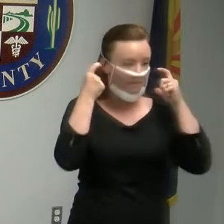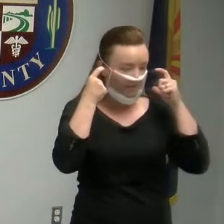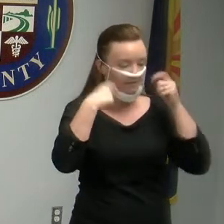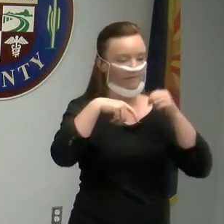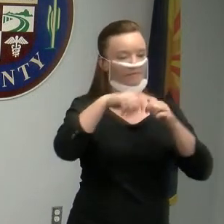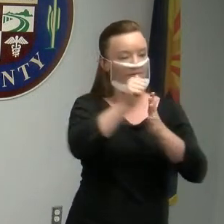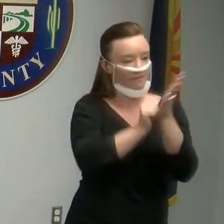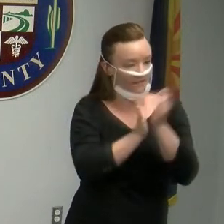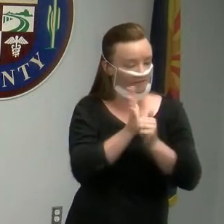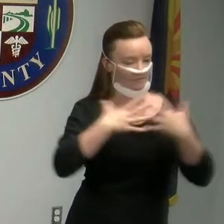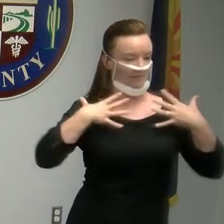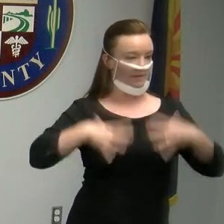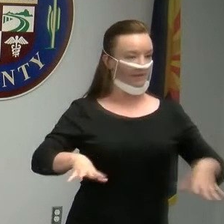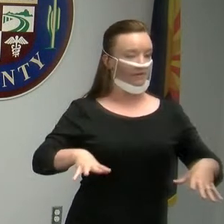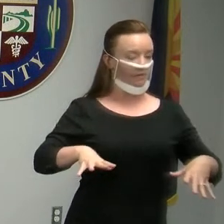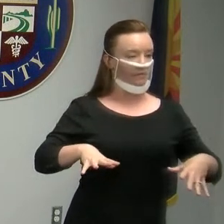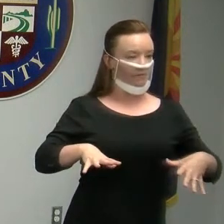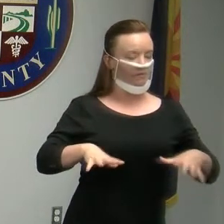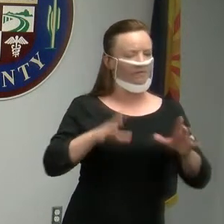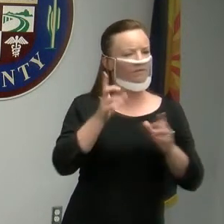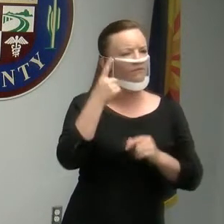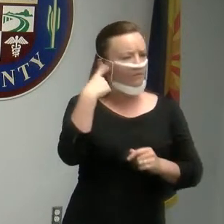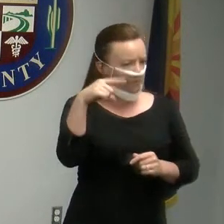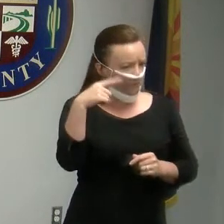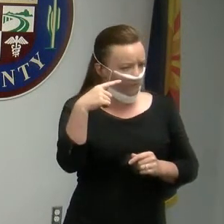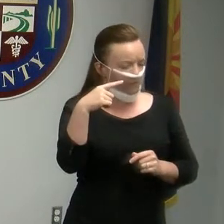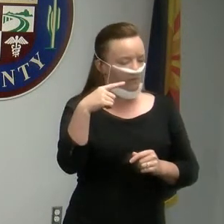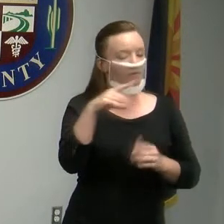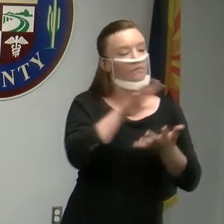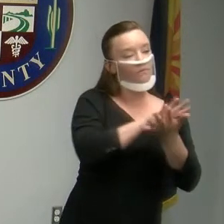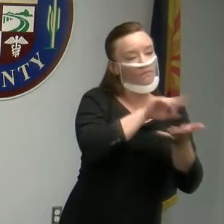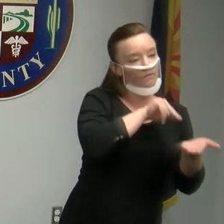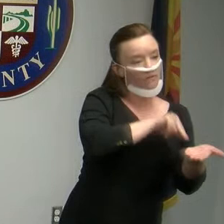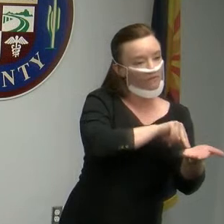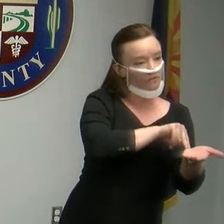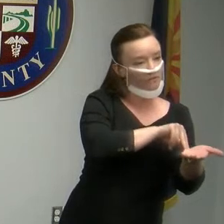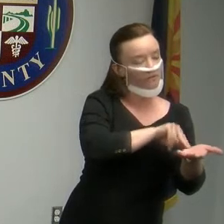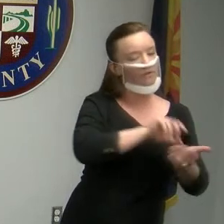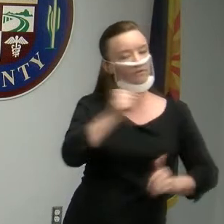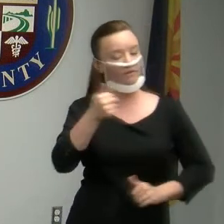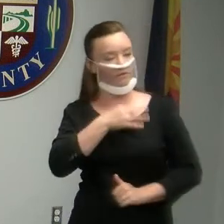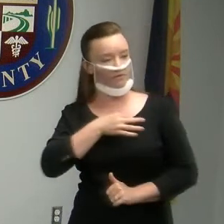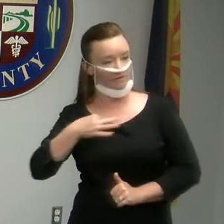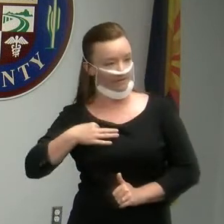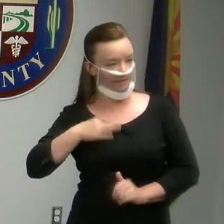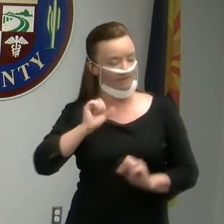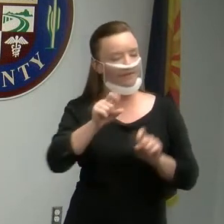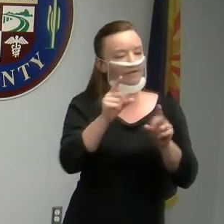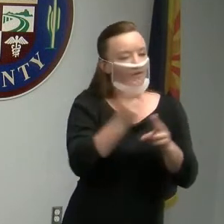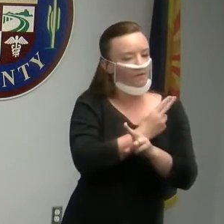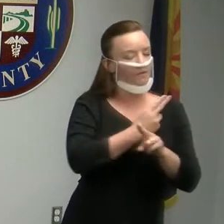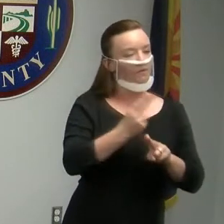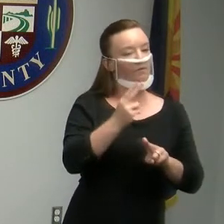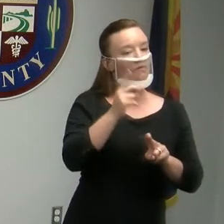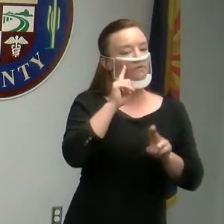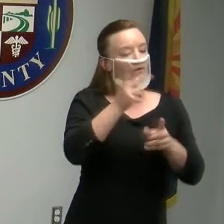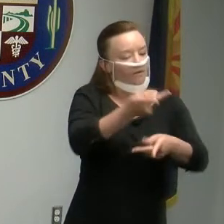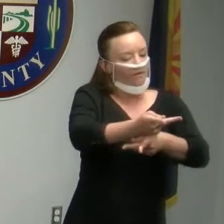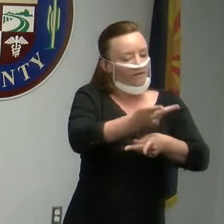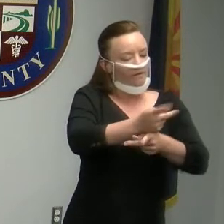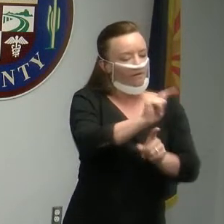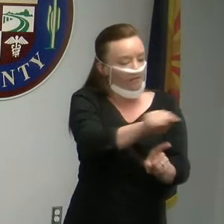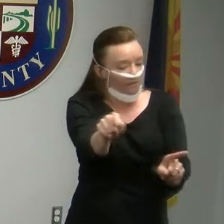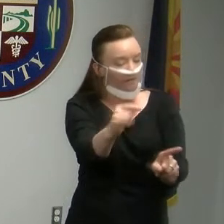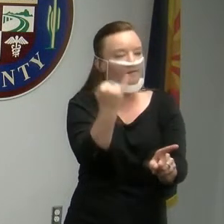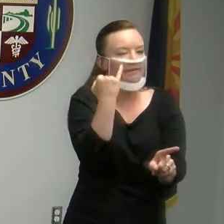and gowns, and are designed to be used by school nurses and staff to safely respond to and care for